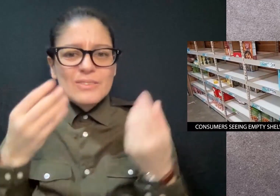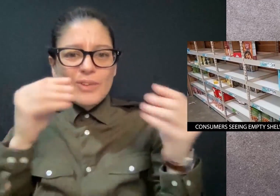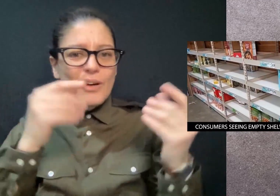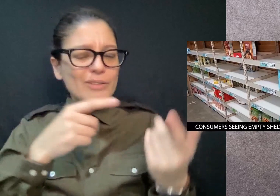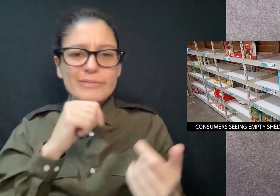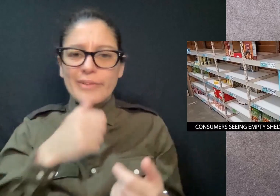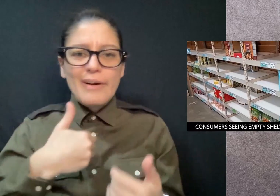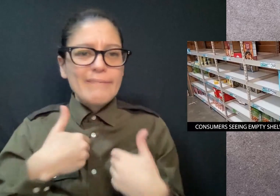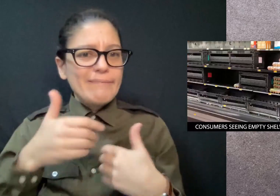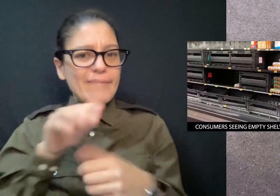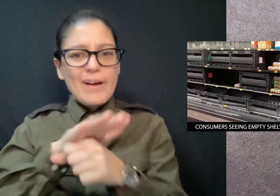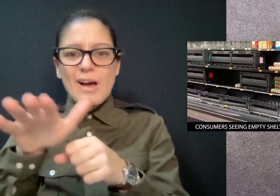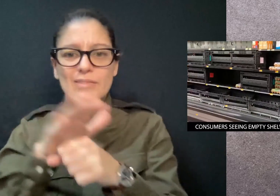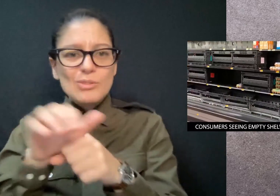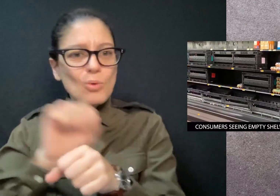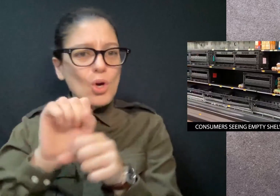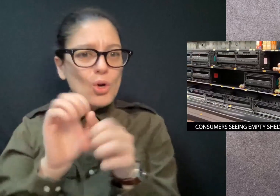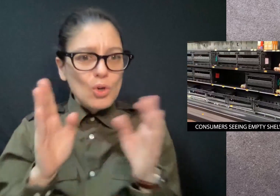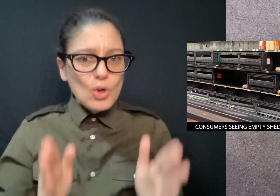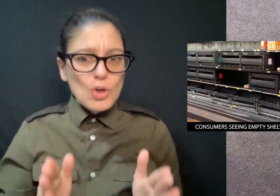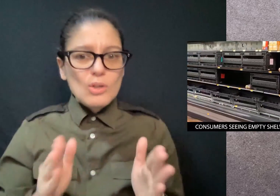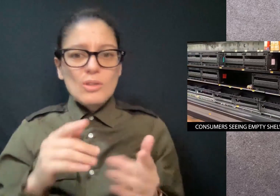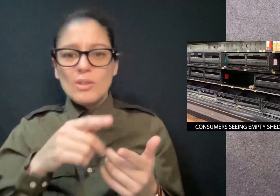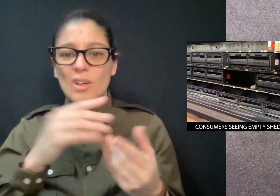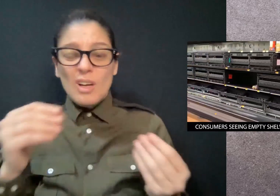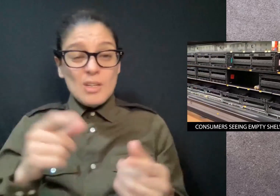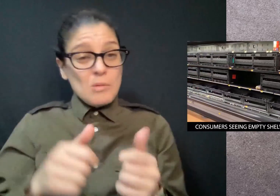shooting of rapper young Dolph.